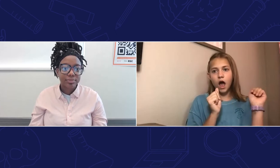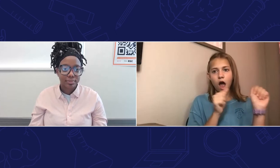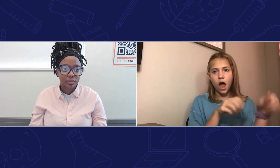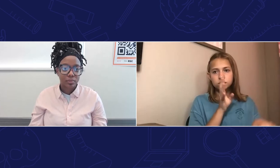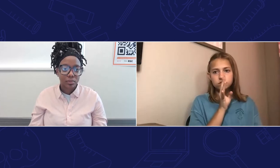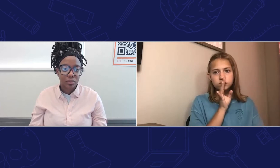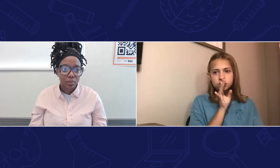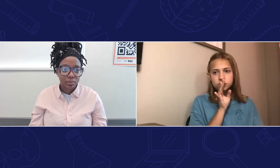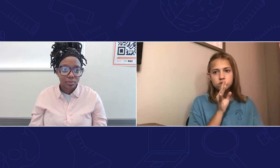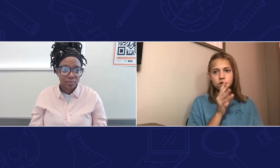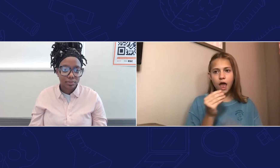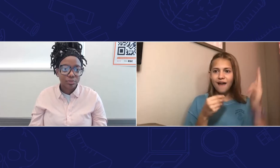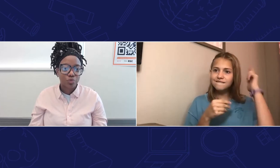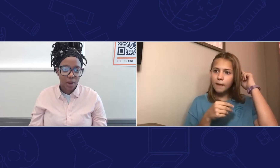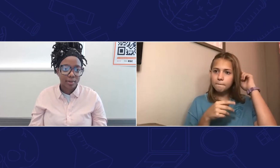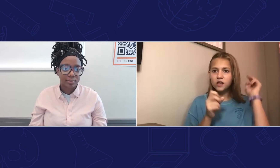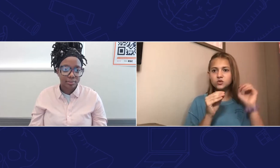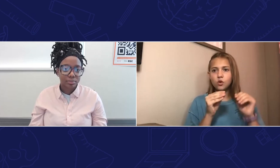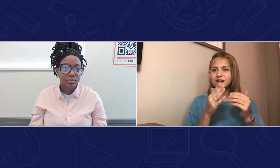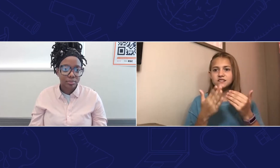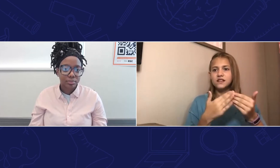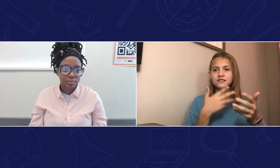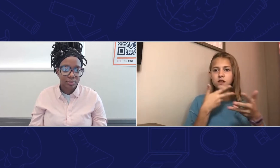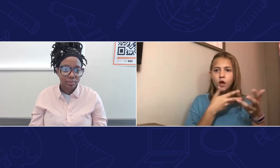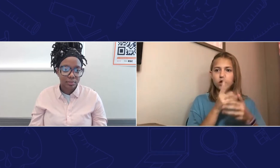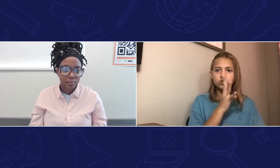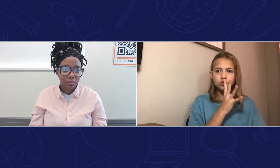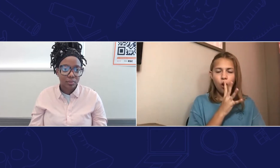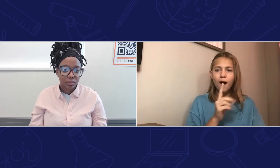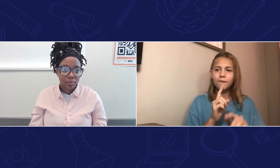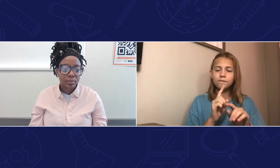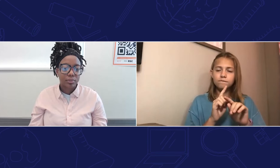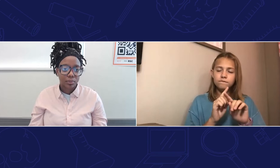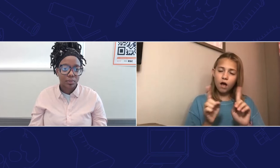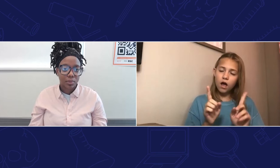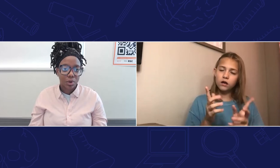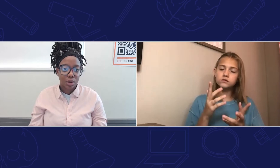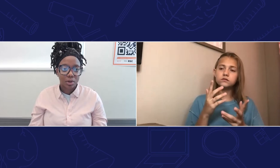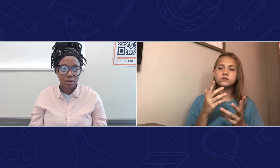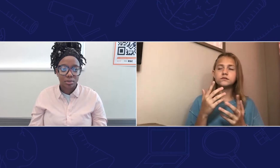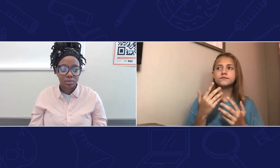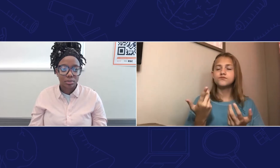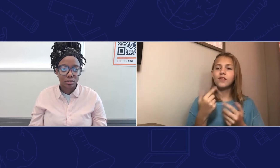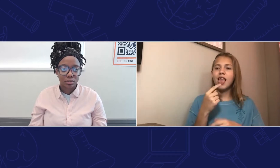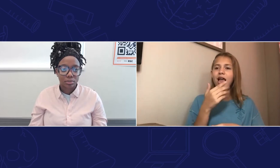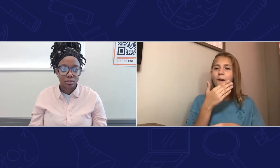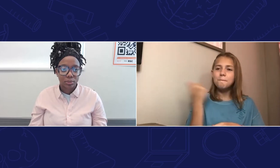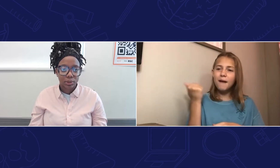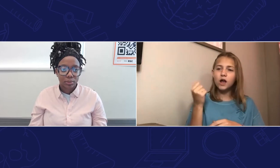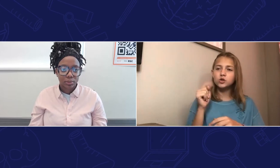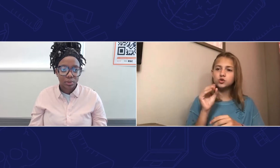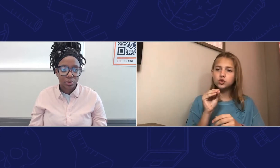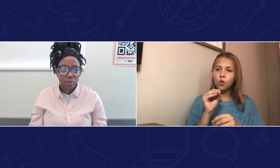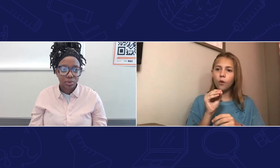I do voice and I have a cochlear implant, so it's easier for me to talk to them. But it's